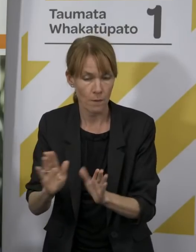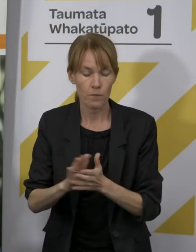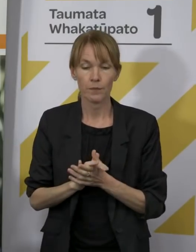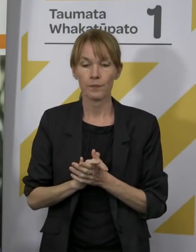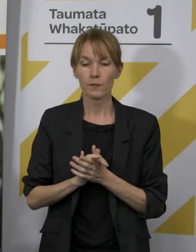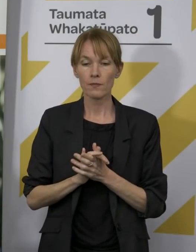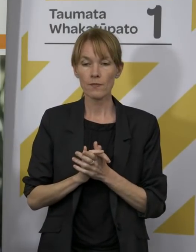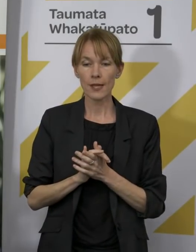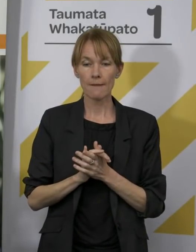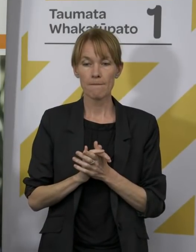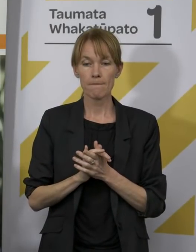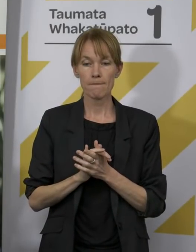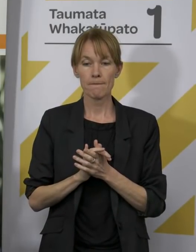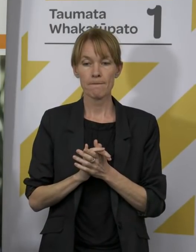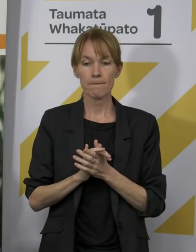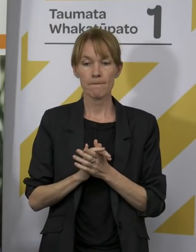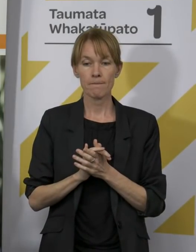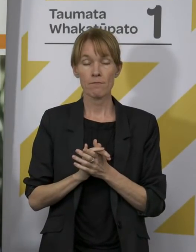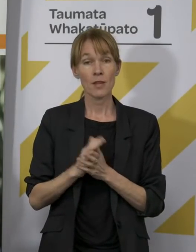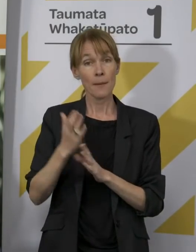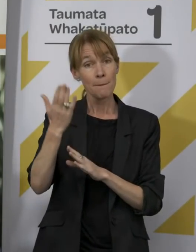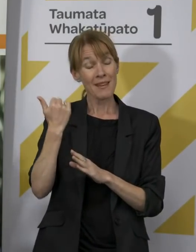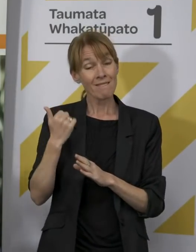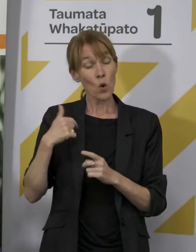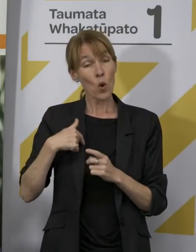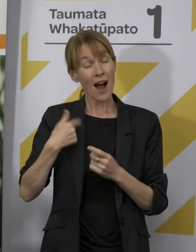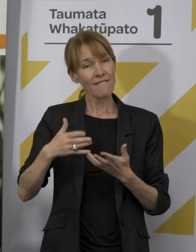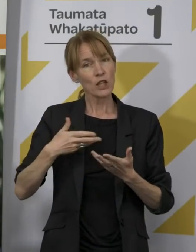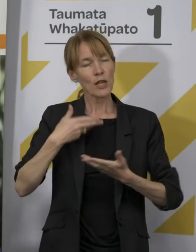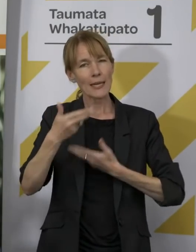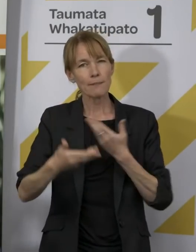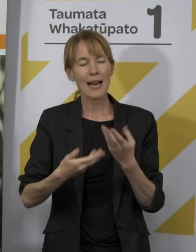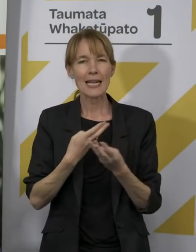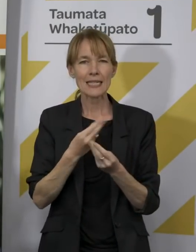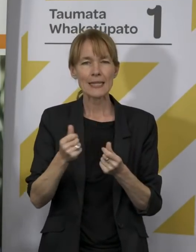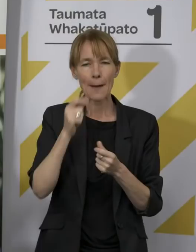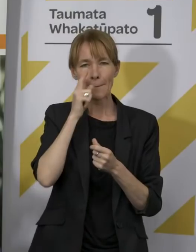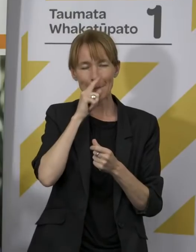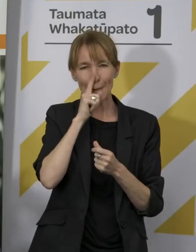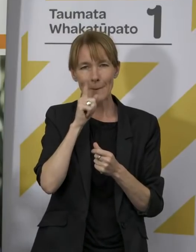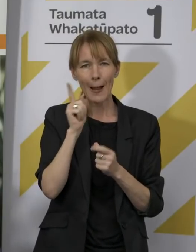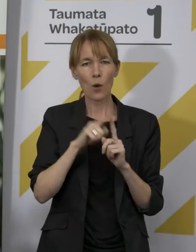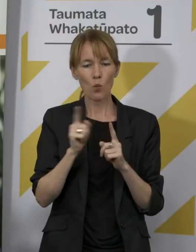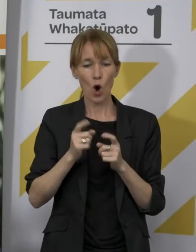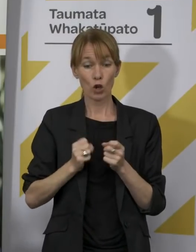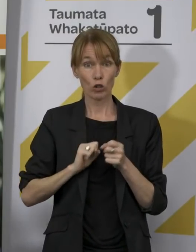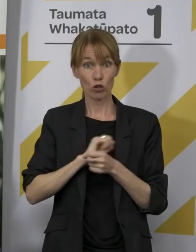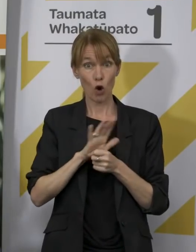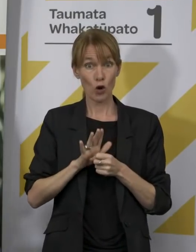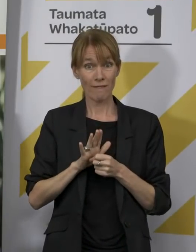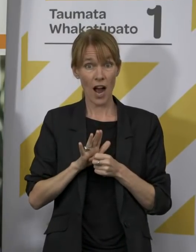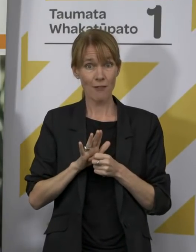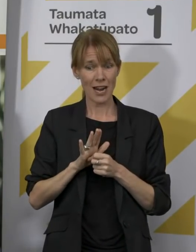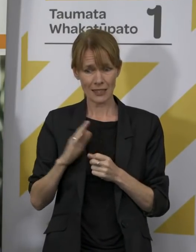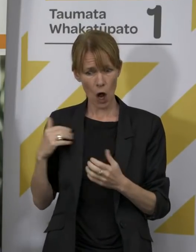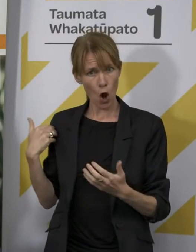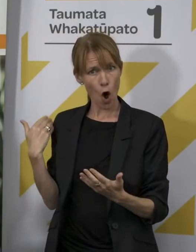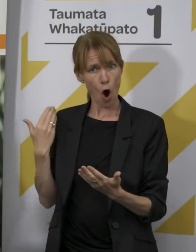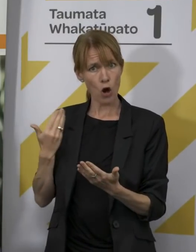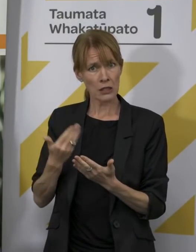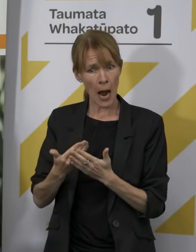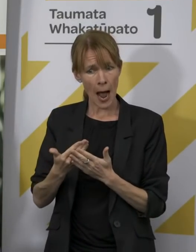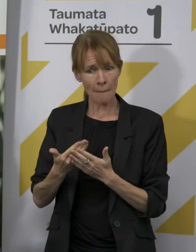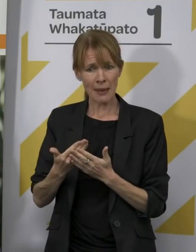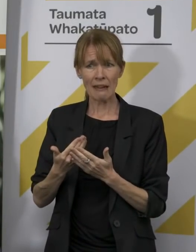talked before about the fact that these people who get positive tests quite late in the illness, there have been studies done